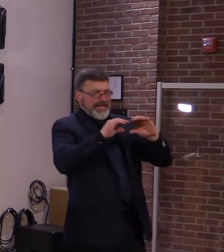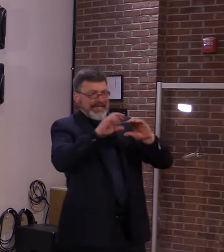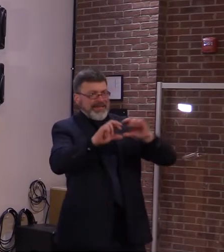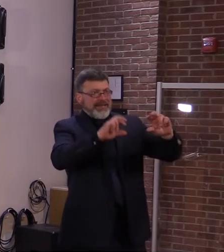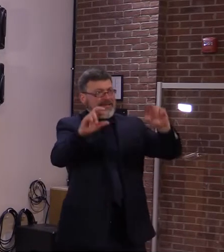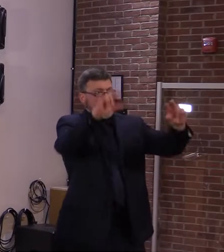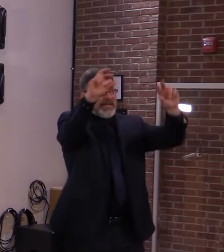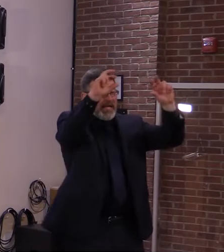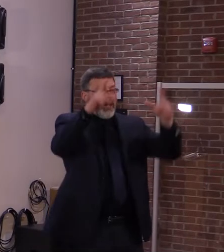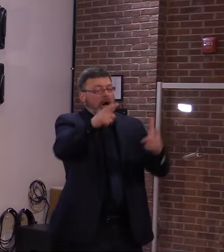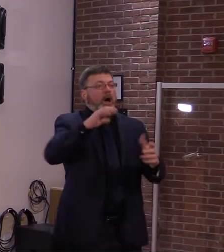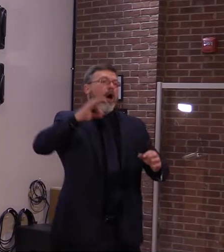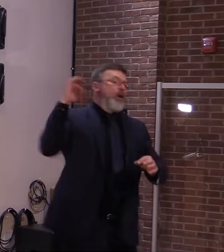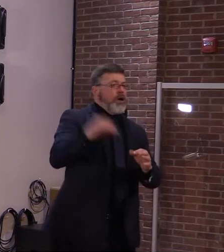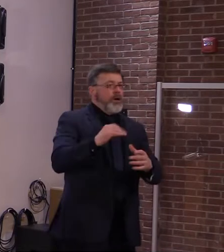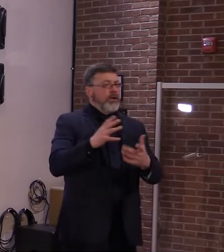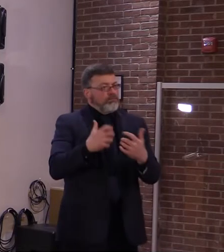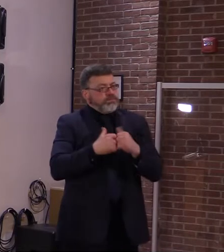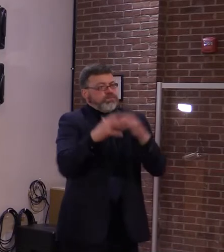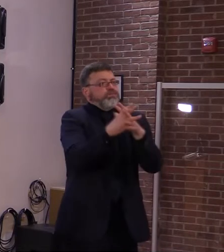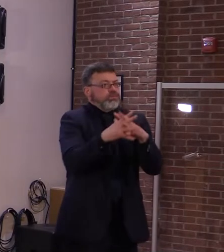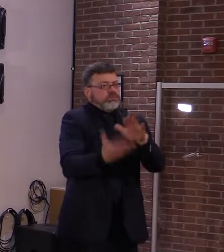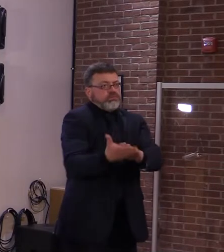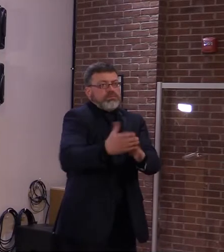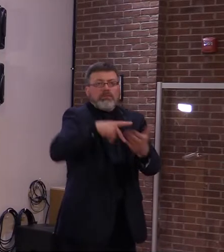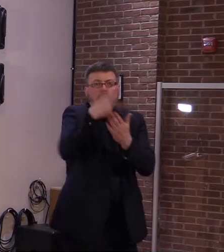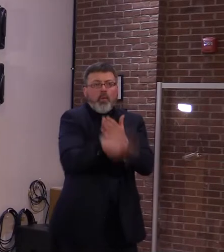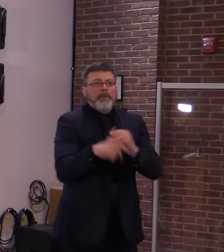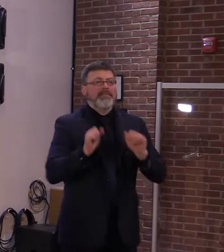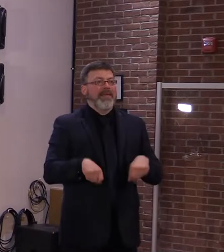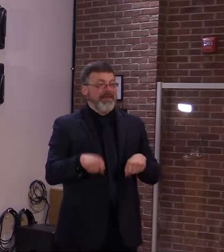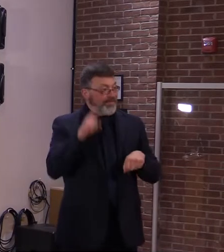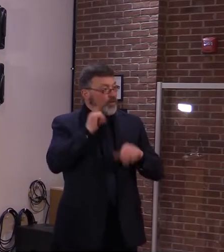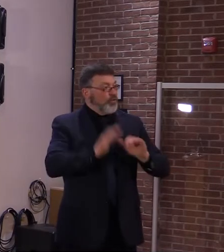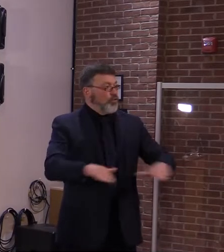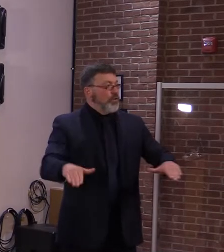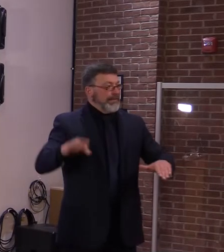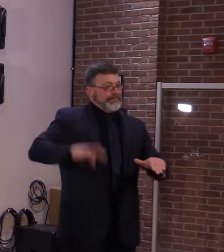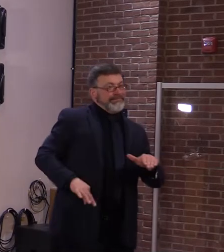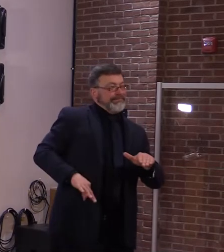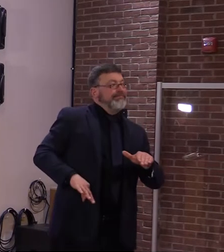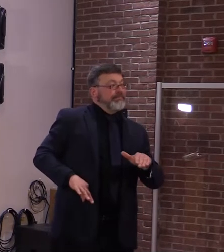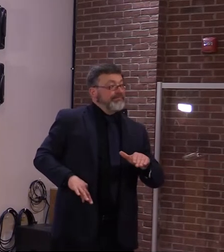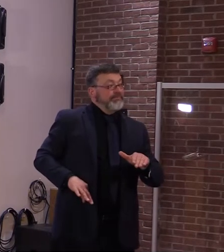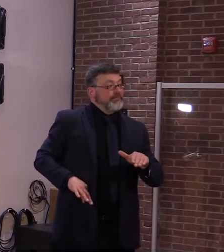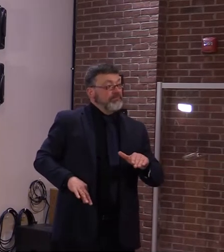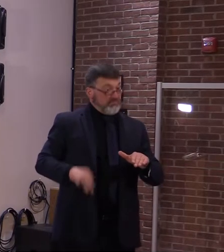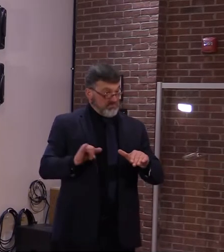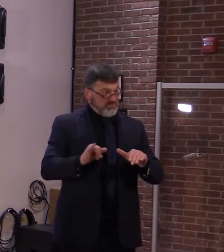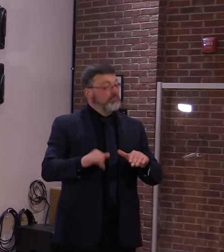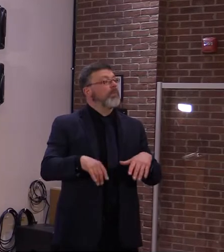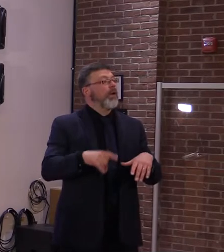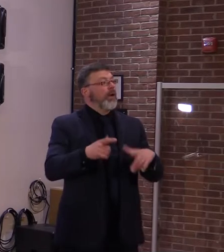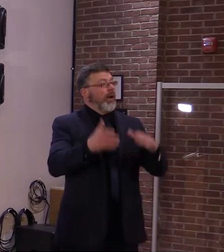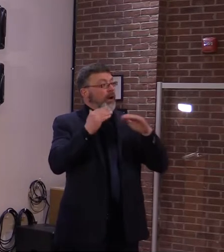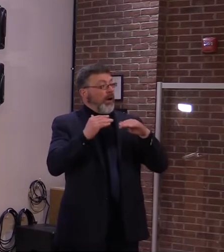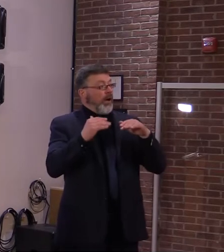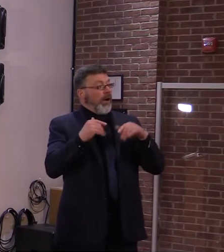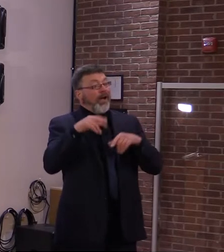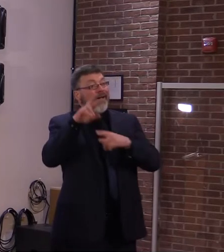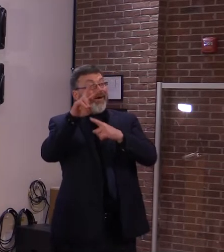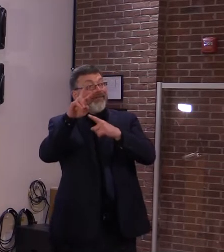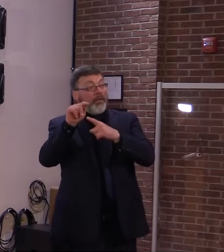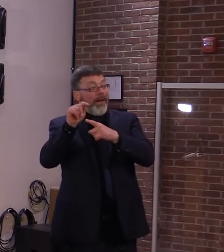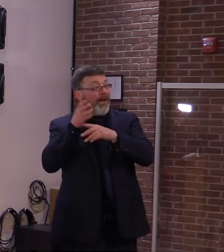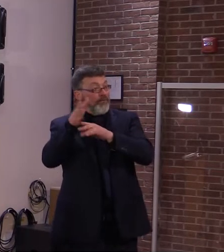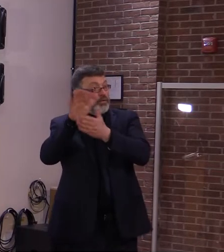parallel track, we also have coordinated activity happening at the state level, and this is through Vermont After School, to expand the